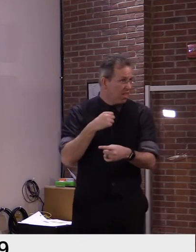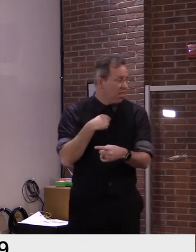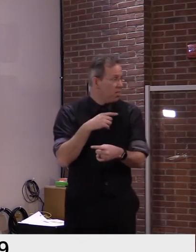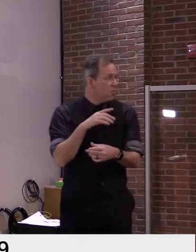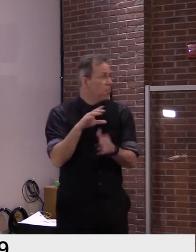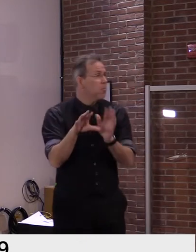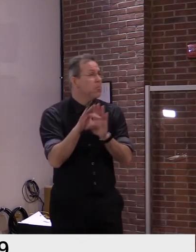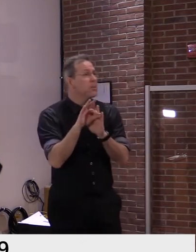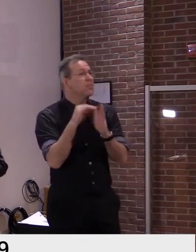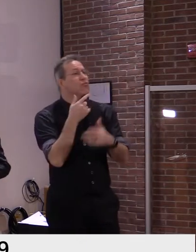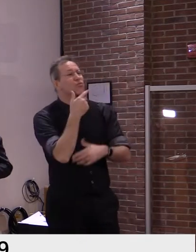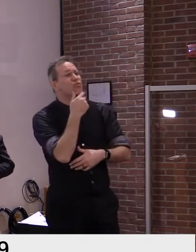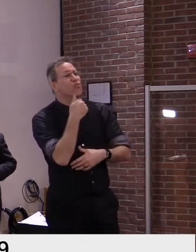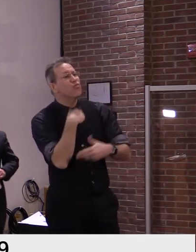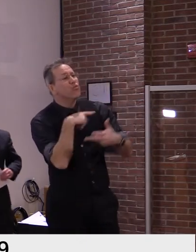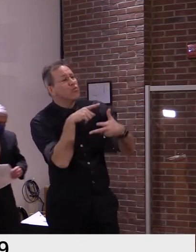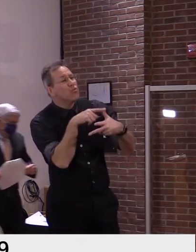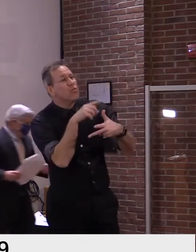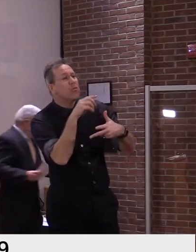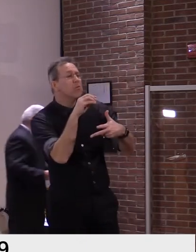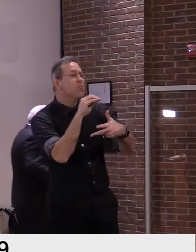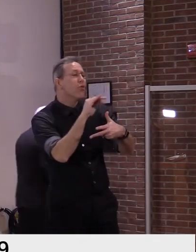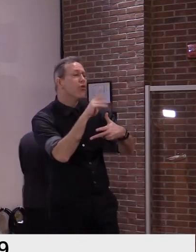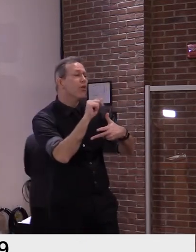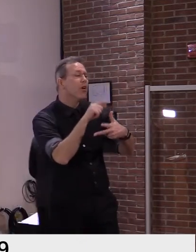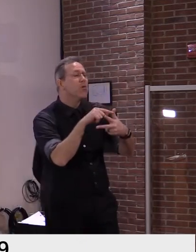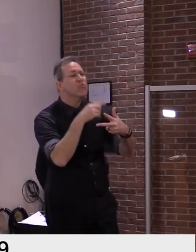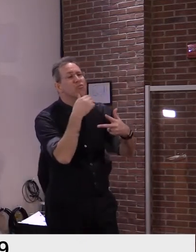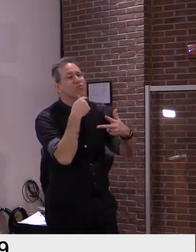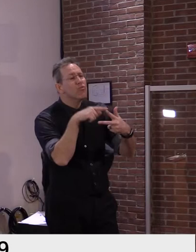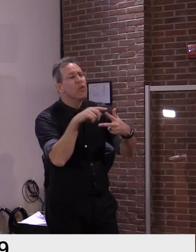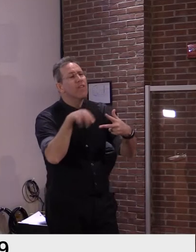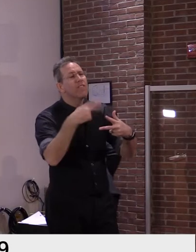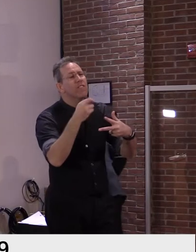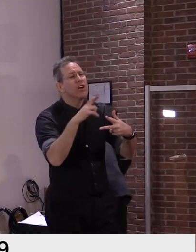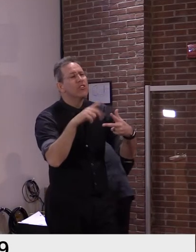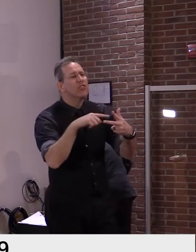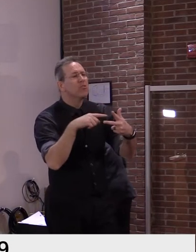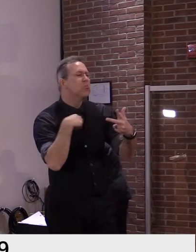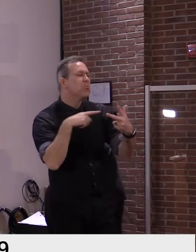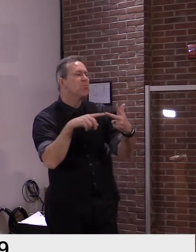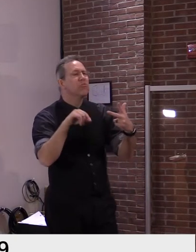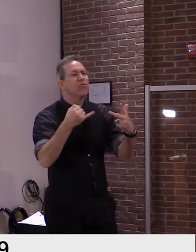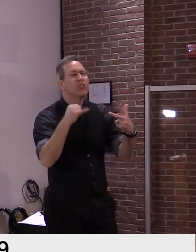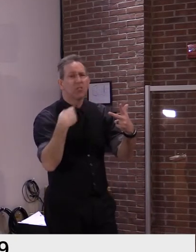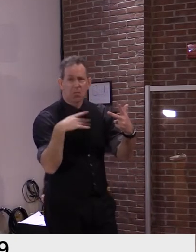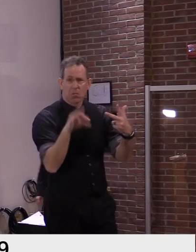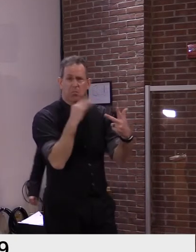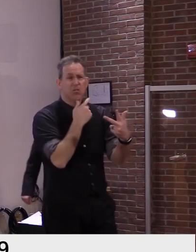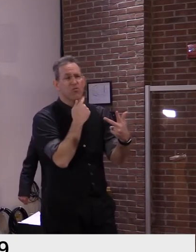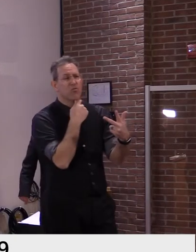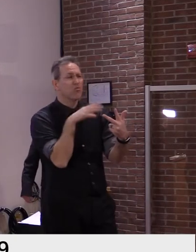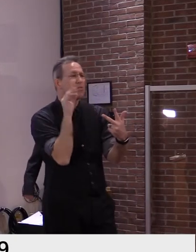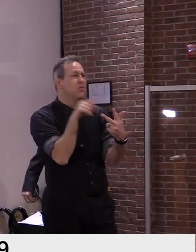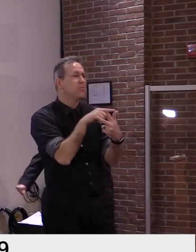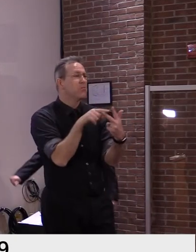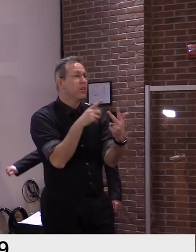several inquiries from people who, for whatever reason, don't want Johnson & Johnson shots. You mentioned that teachers would have the option of choosing. Will everyone